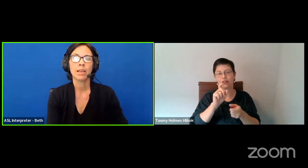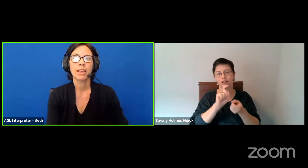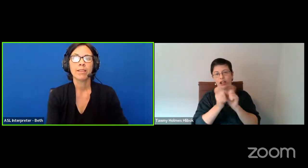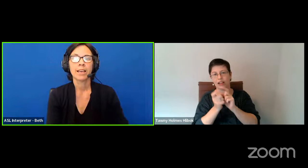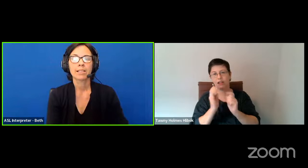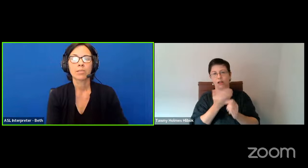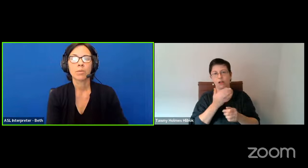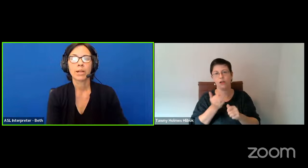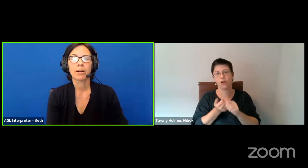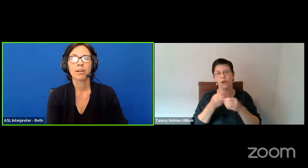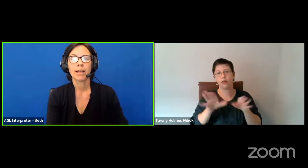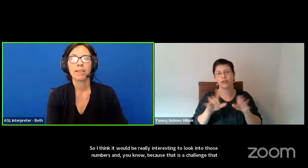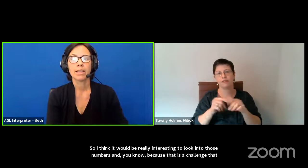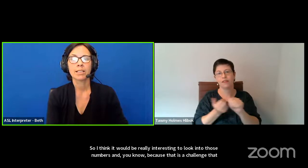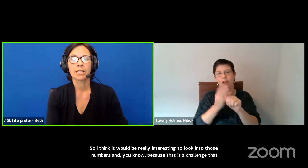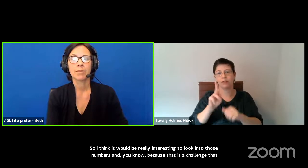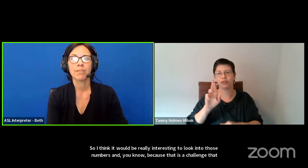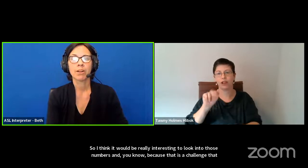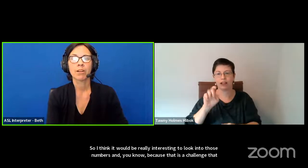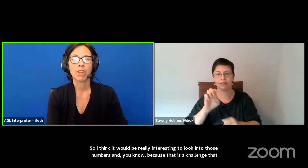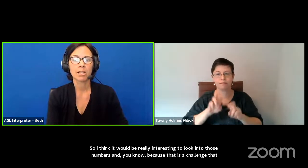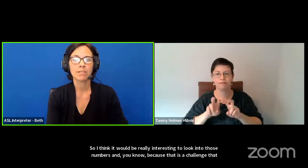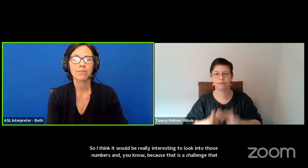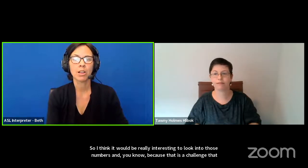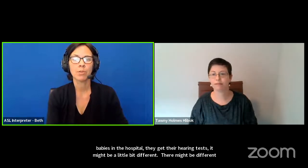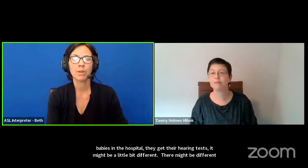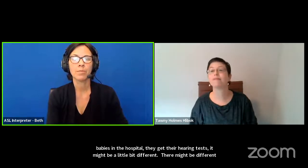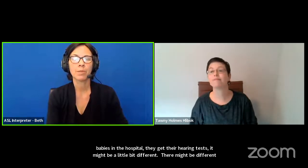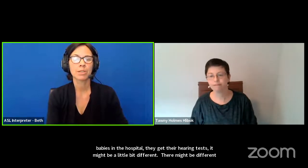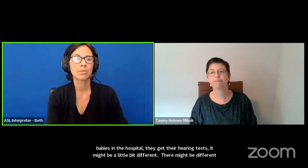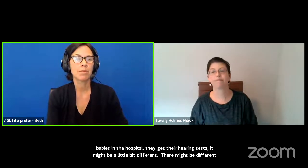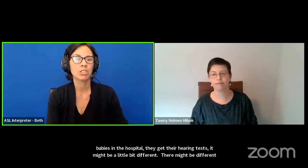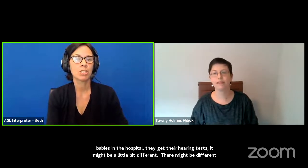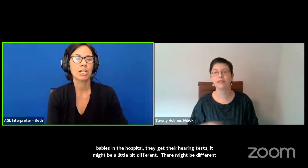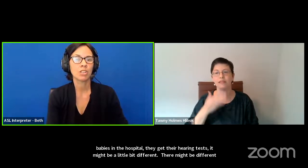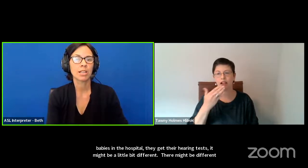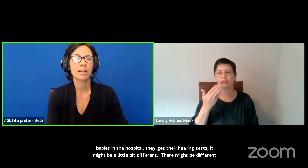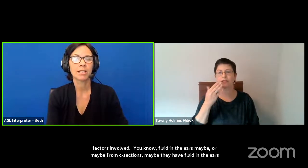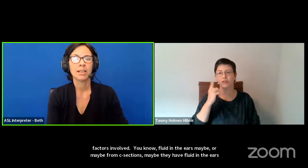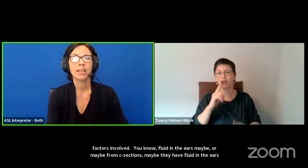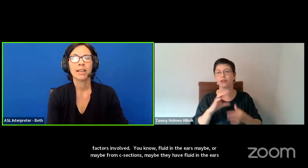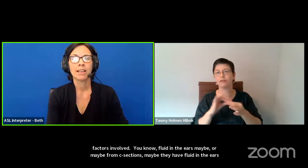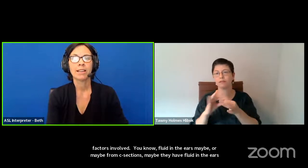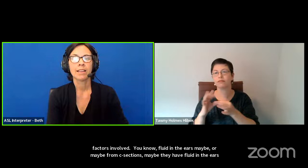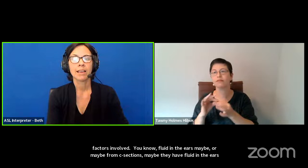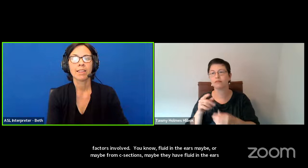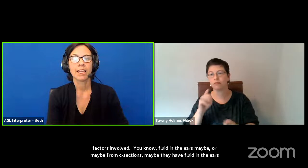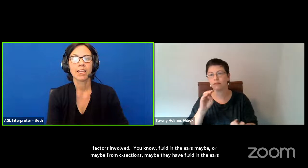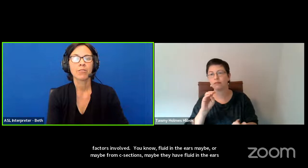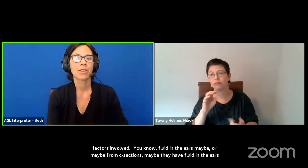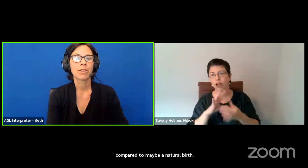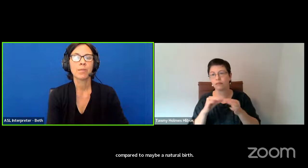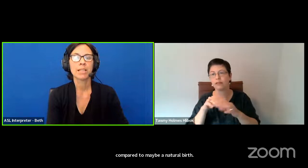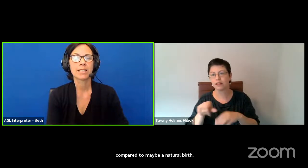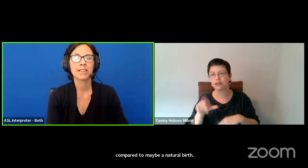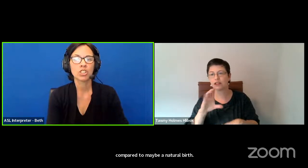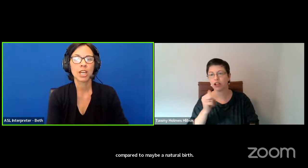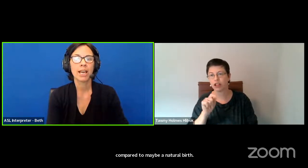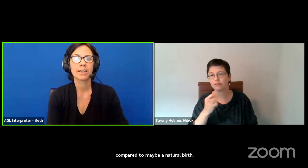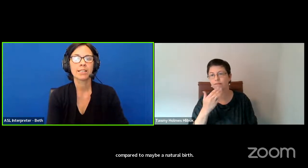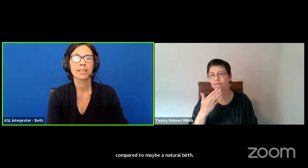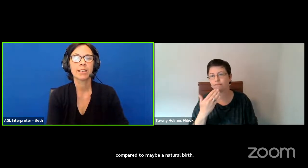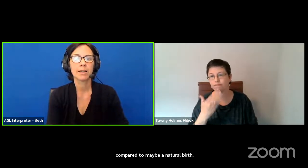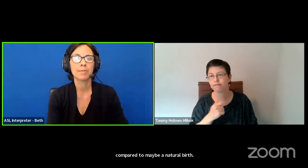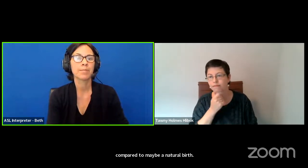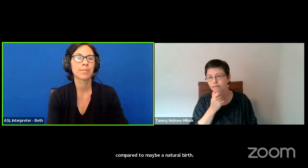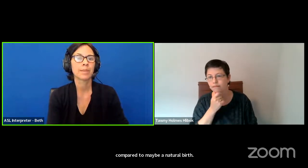so that's where I think some of our loss of follow-up numbers might be changing. And yeah, thank you for the comments in the